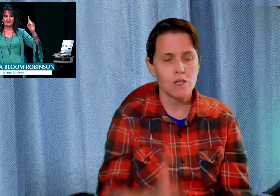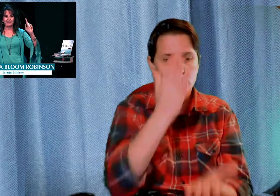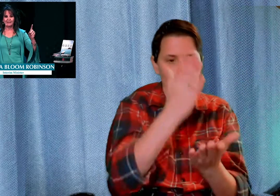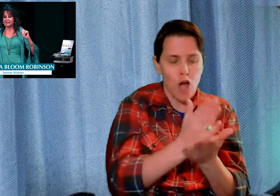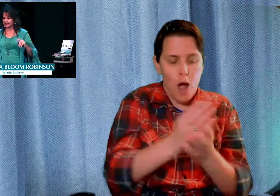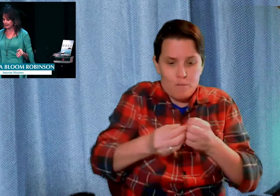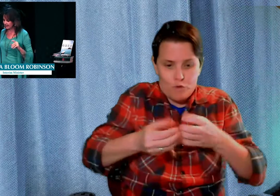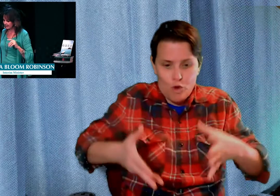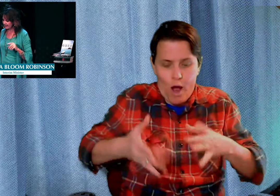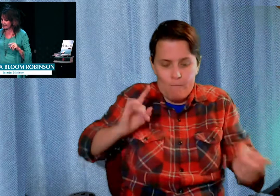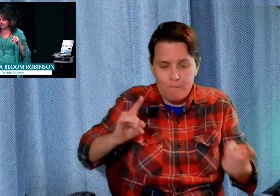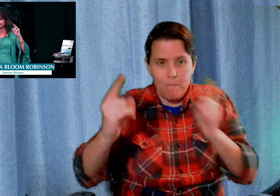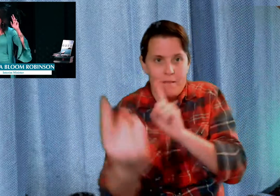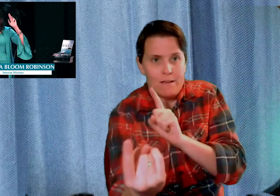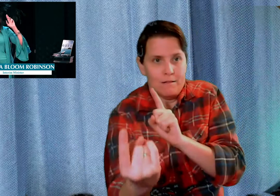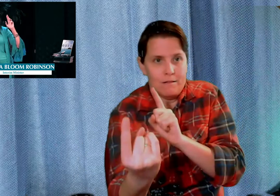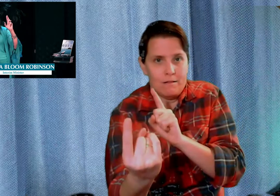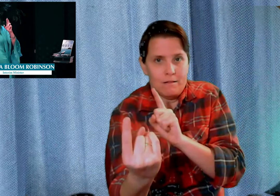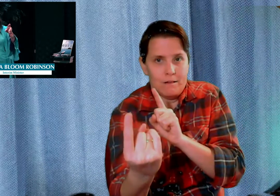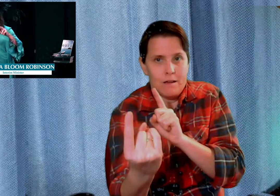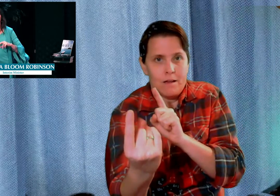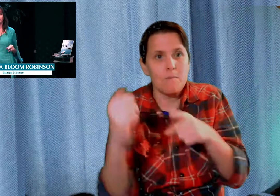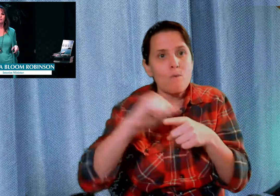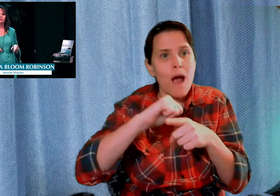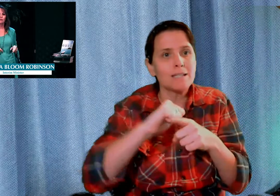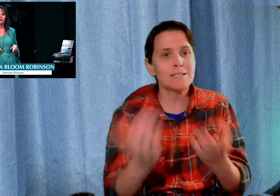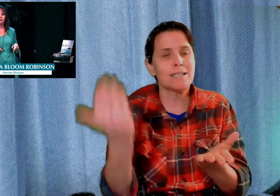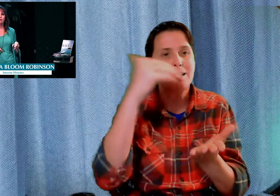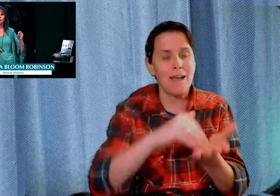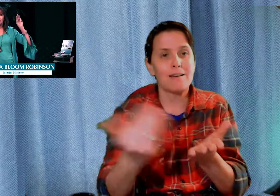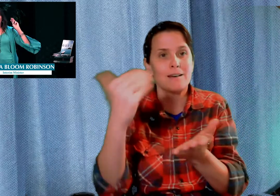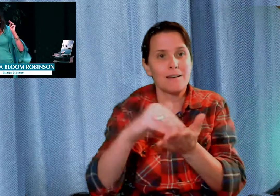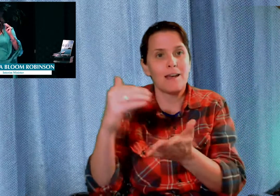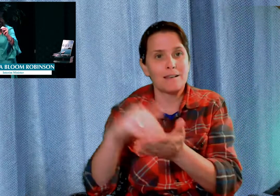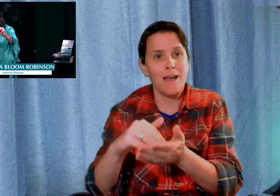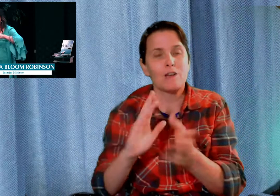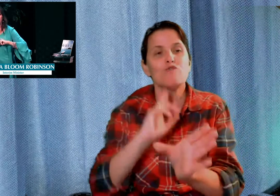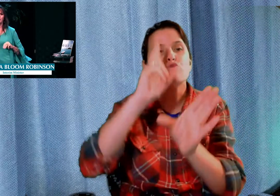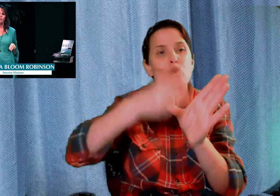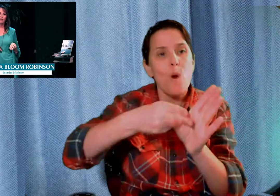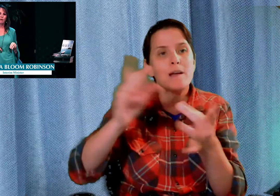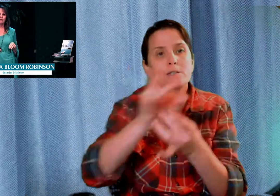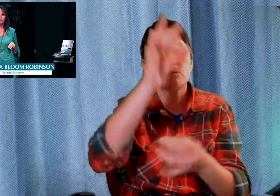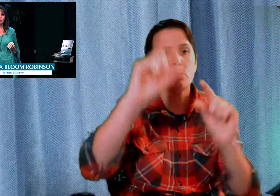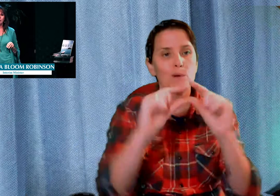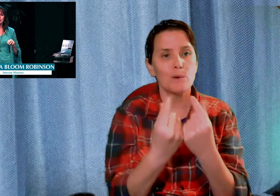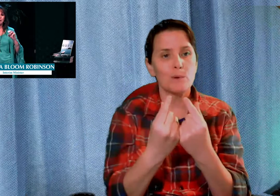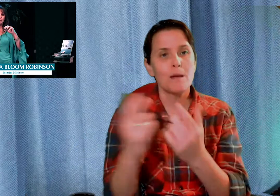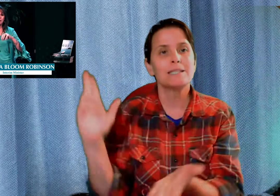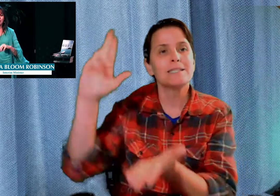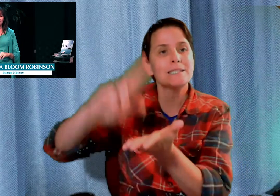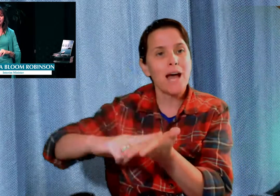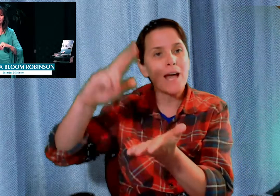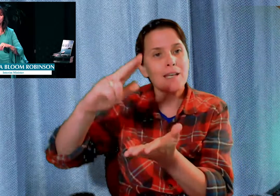Practice that again and again and again. Jump into a spirit group. Sign up for Prosperity Plus